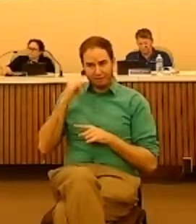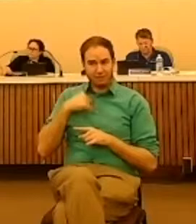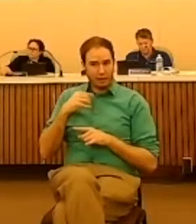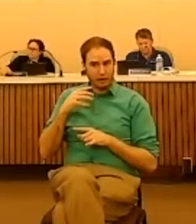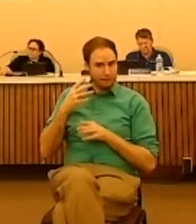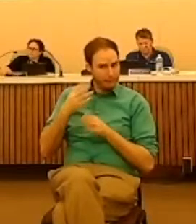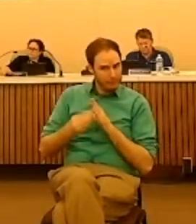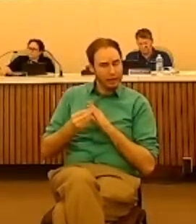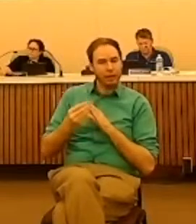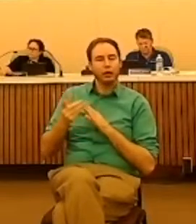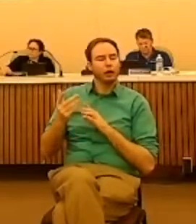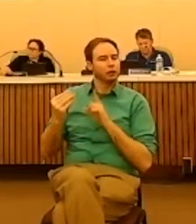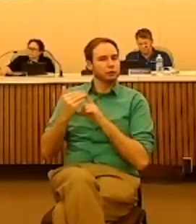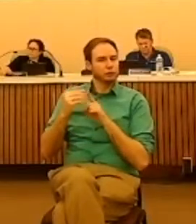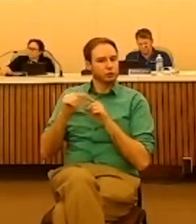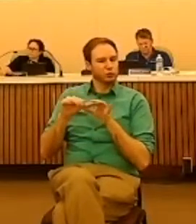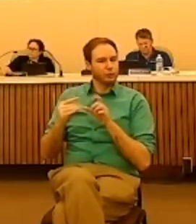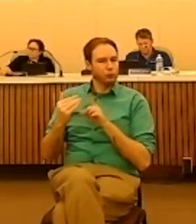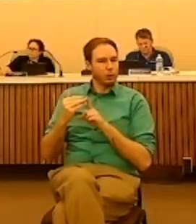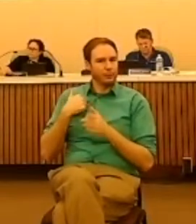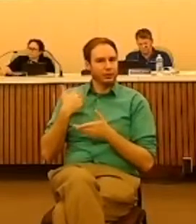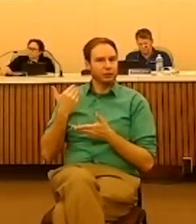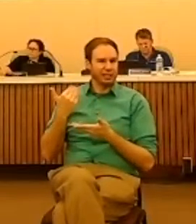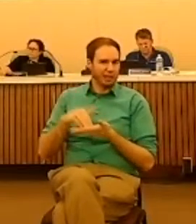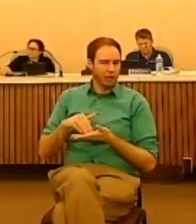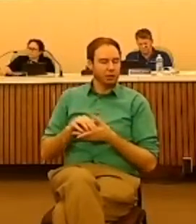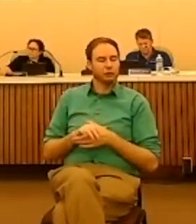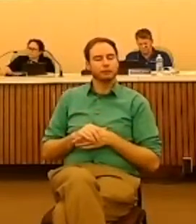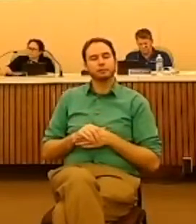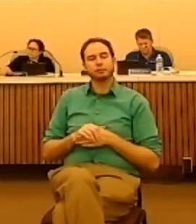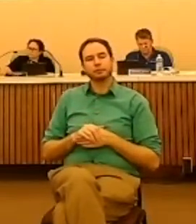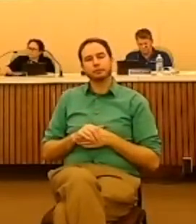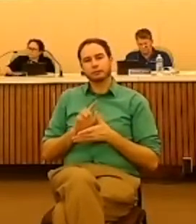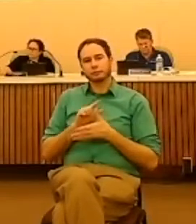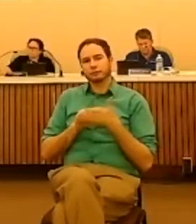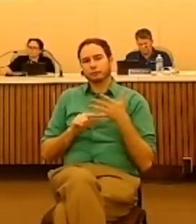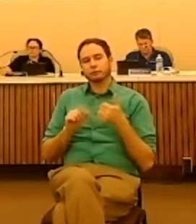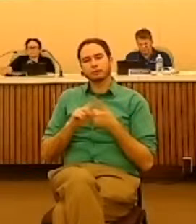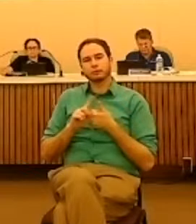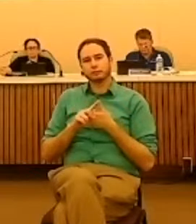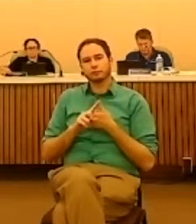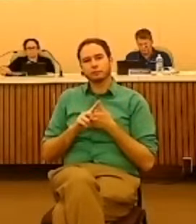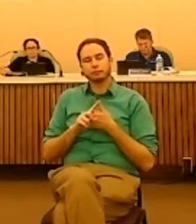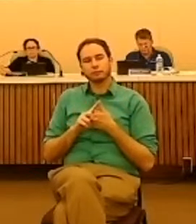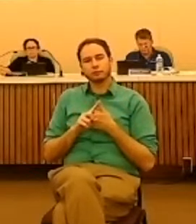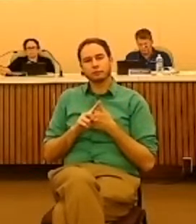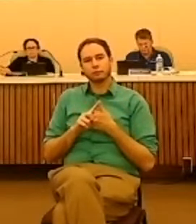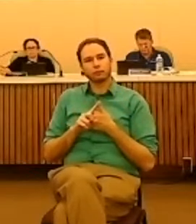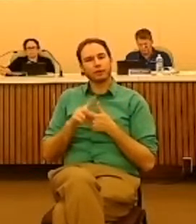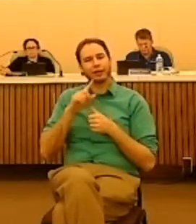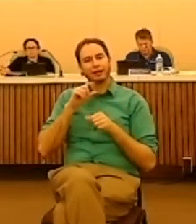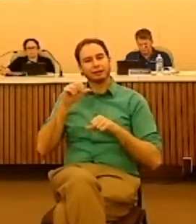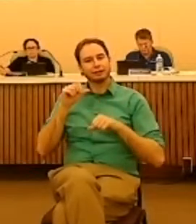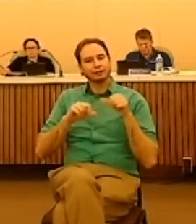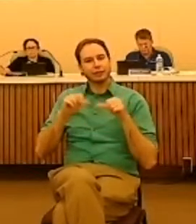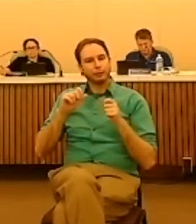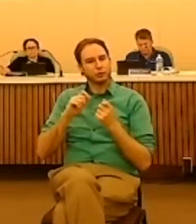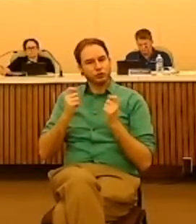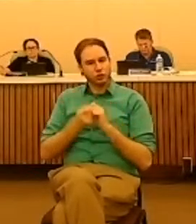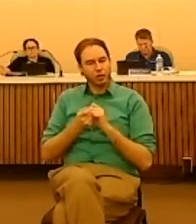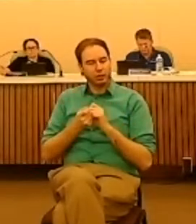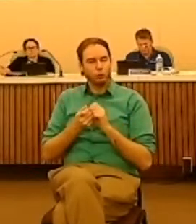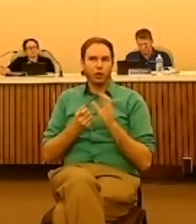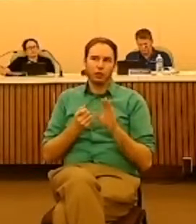anything, please type something in here to let me know. First is about assessment changes.